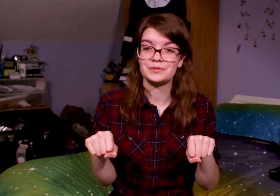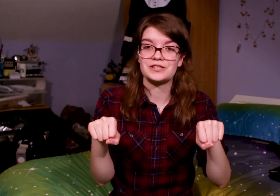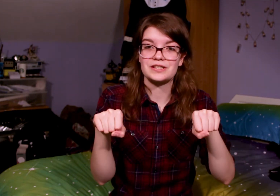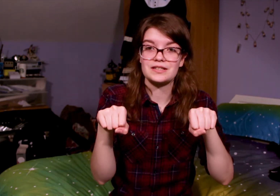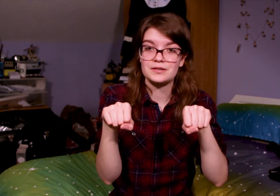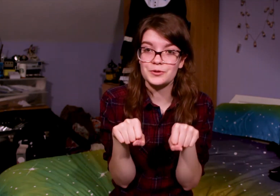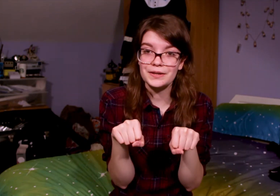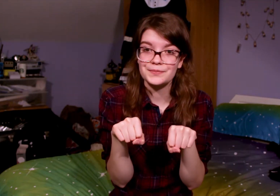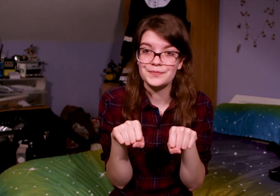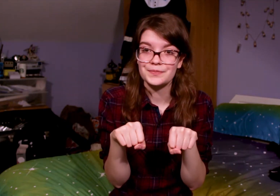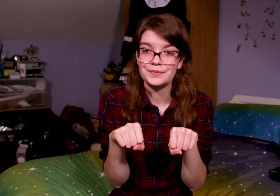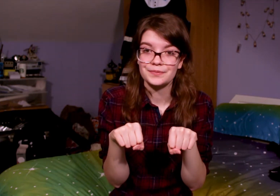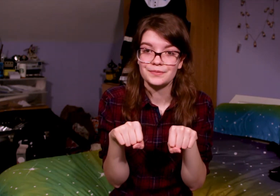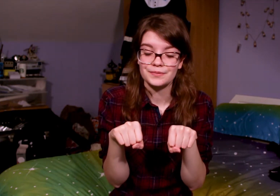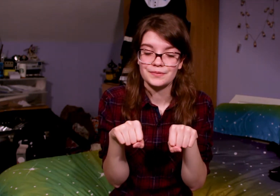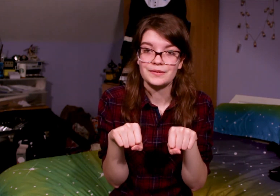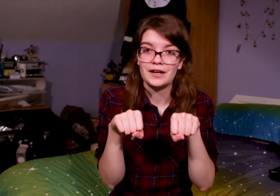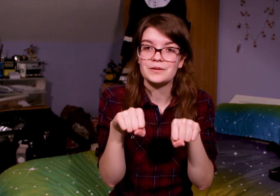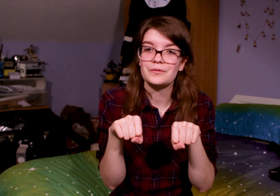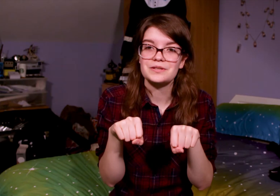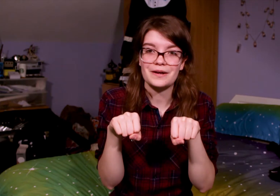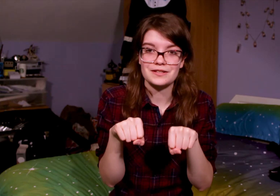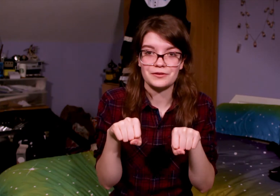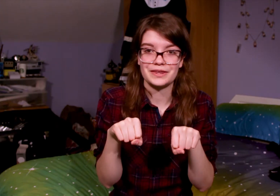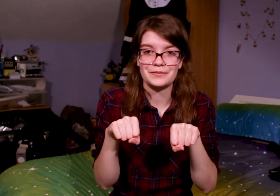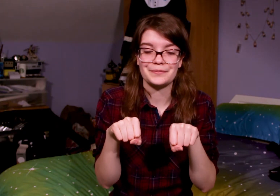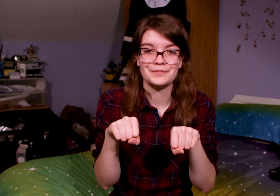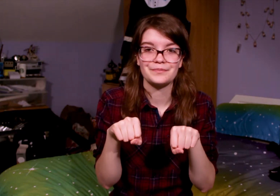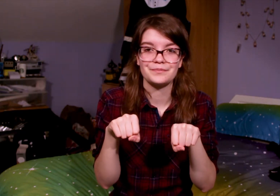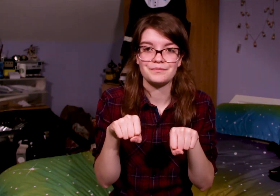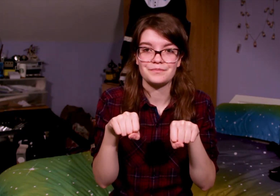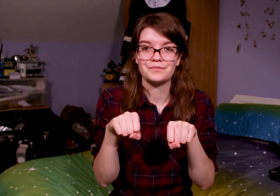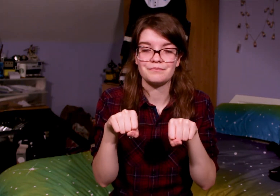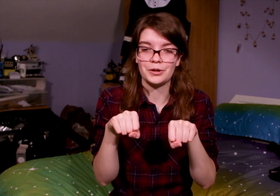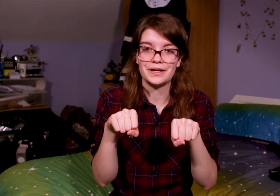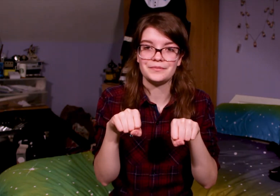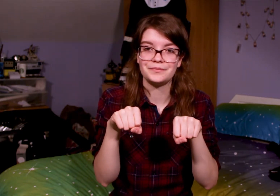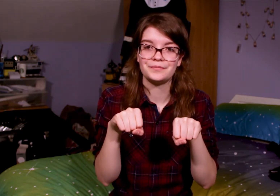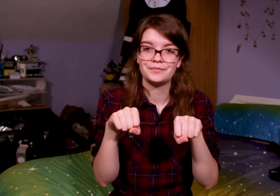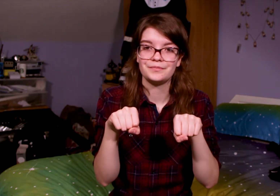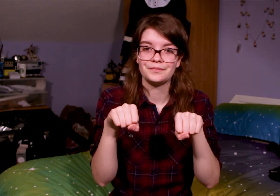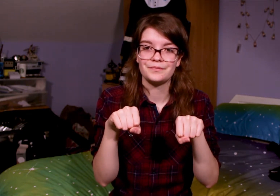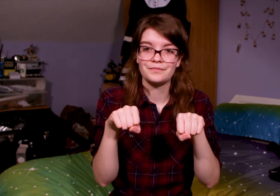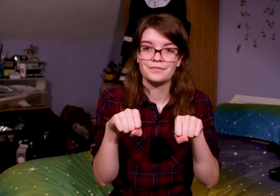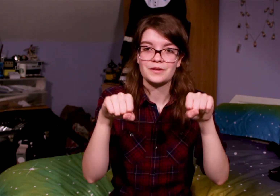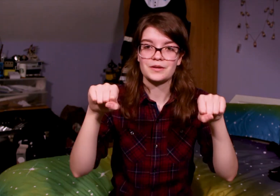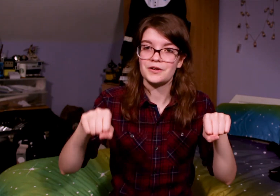which is smaller, and you might want to bounce along with that one. Moped. So